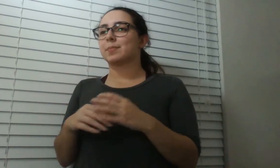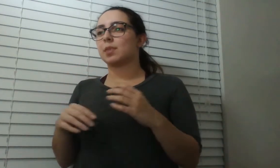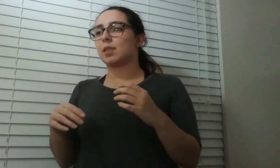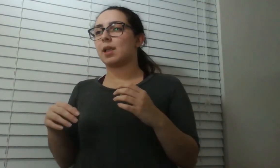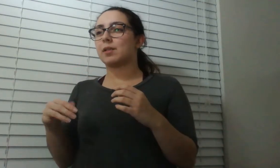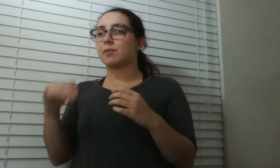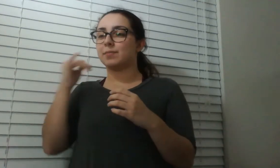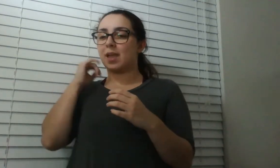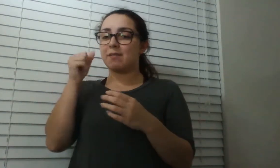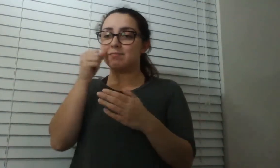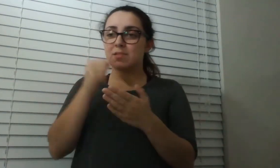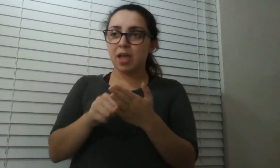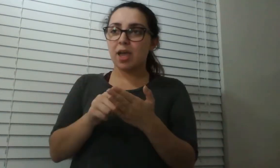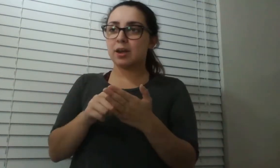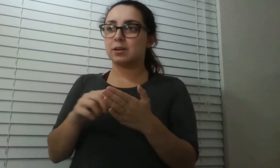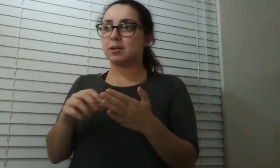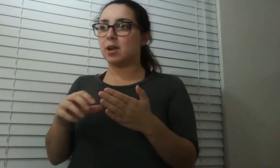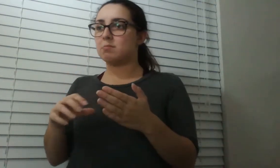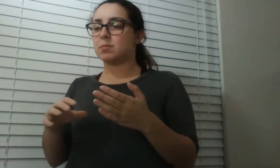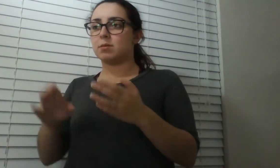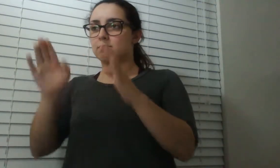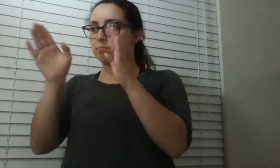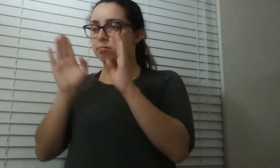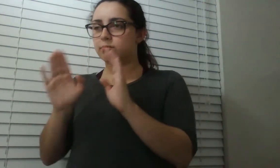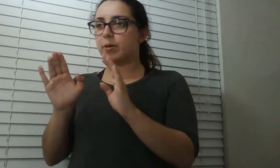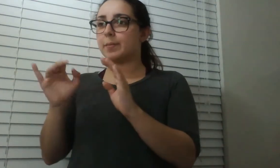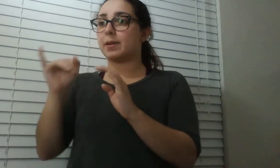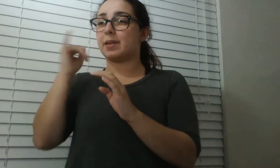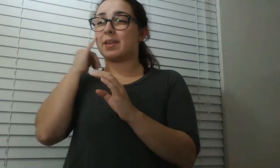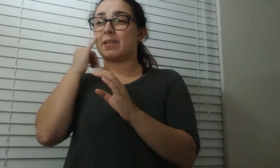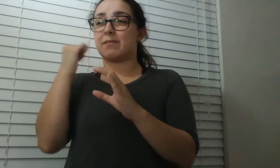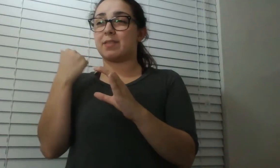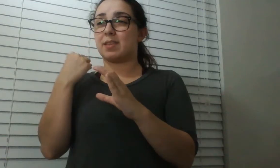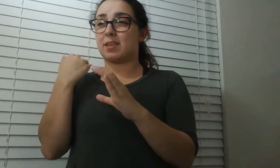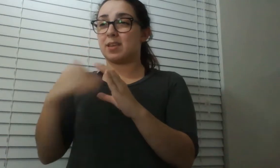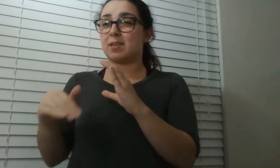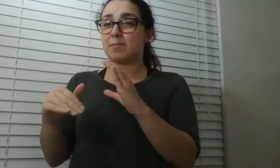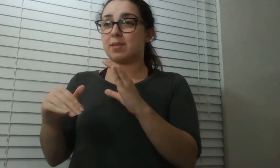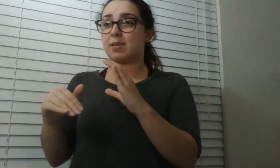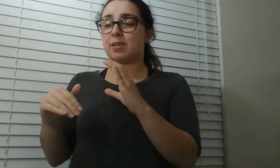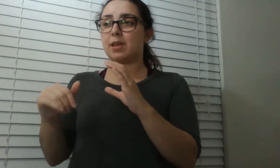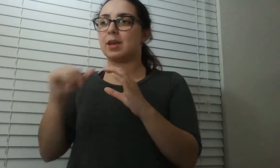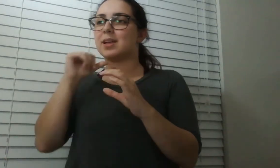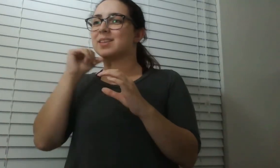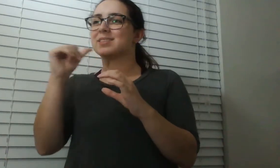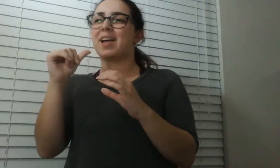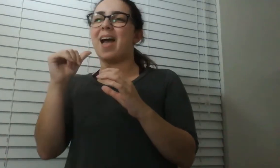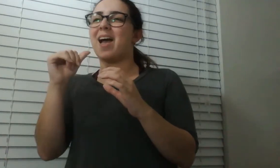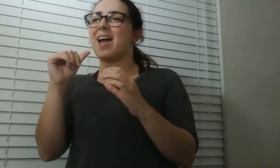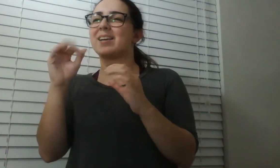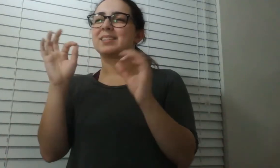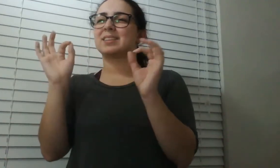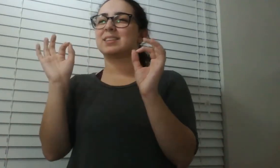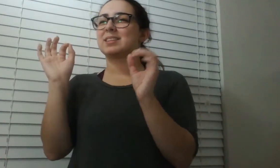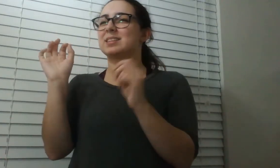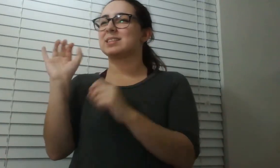machine to another machine to a flat piece of paper, you can't give it that thing? I can't give it the ticket to the date thing. I